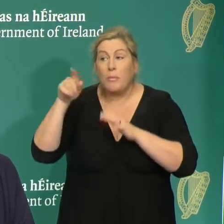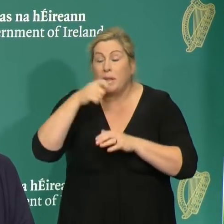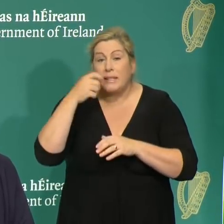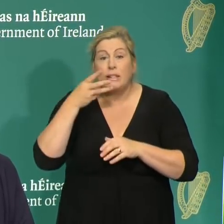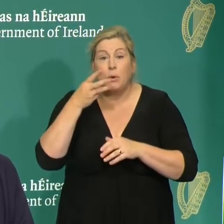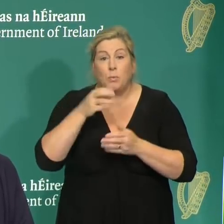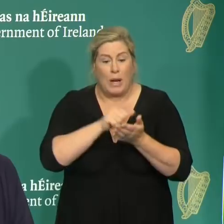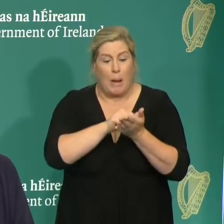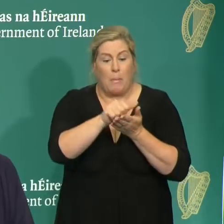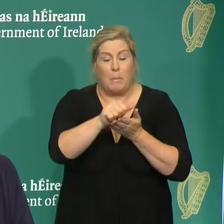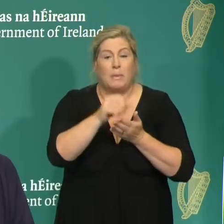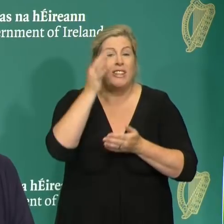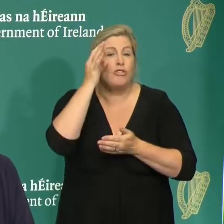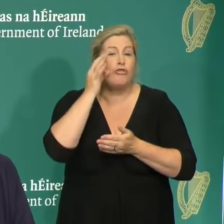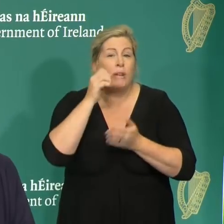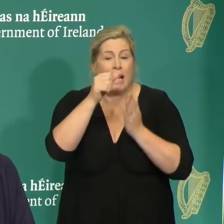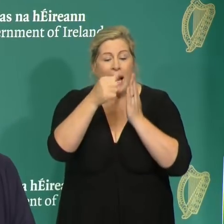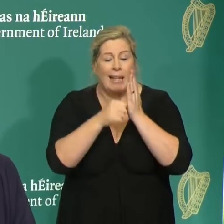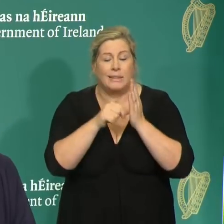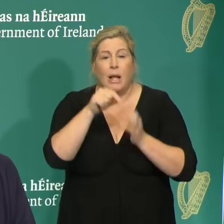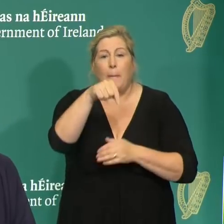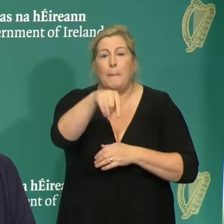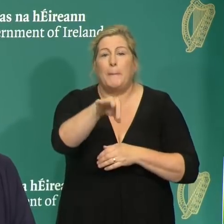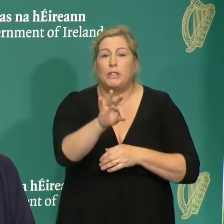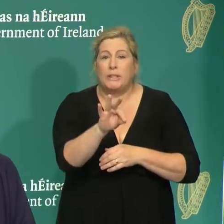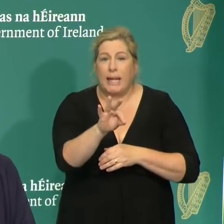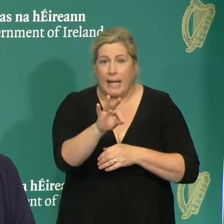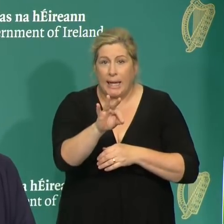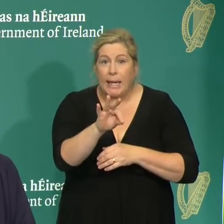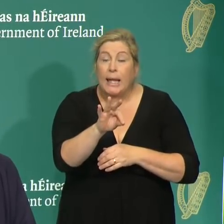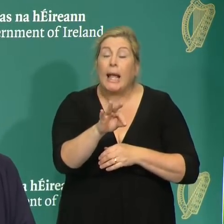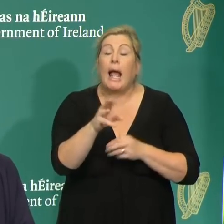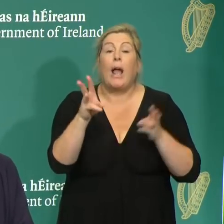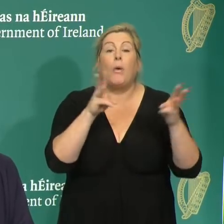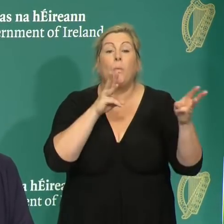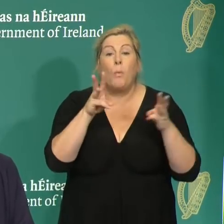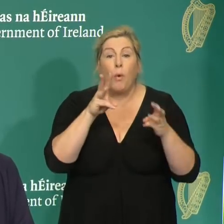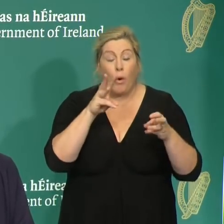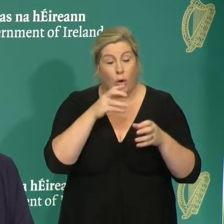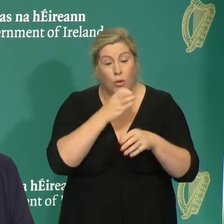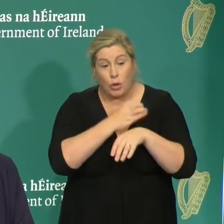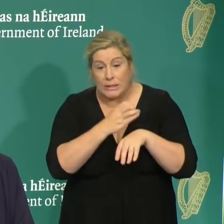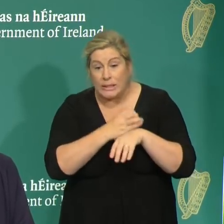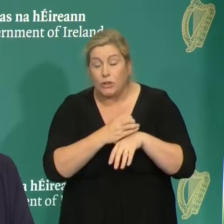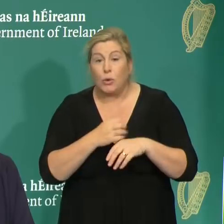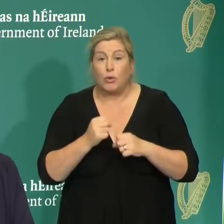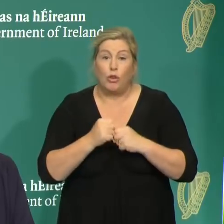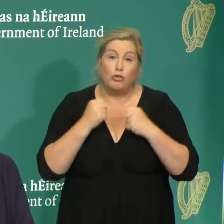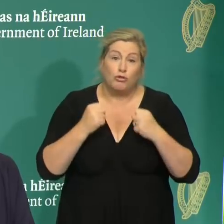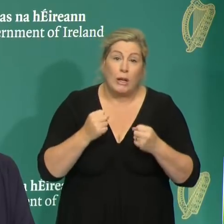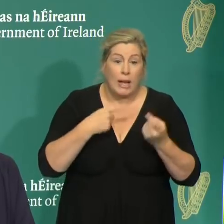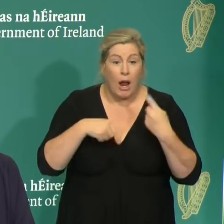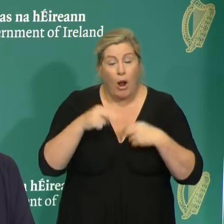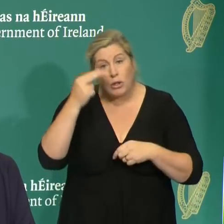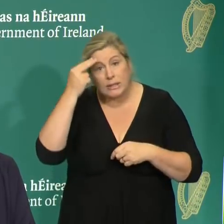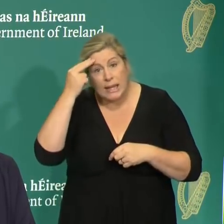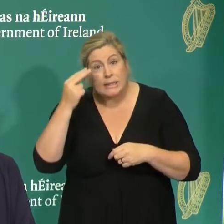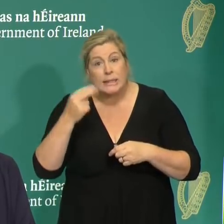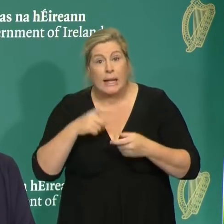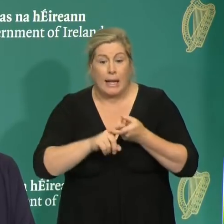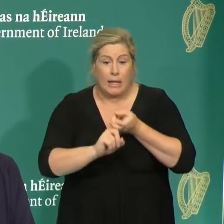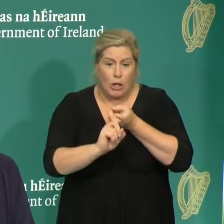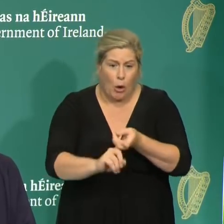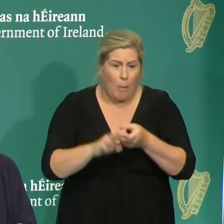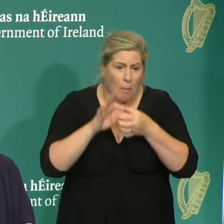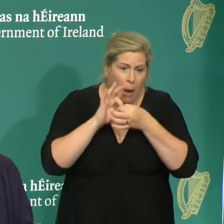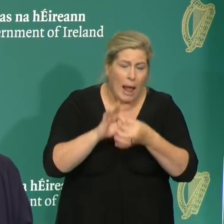publish a green list on Monday. Work is also ongoing about how to strengthen understanding of and compliance at points